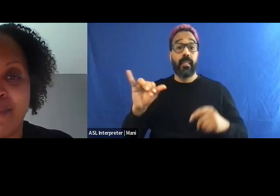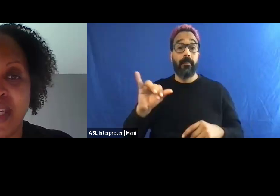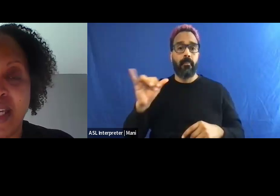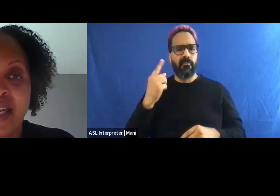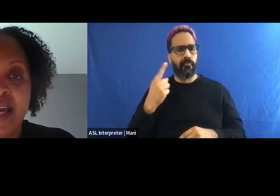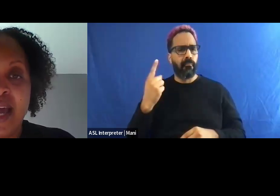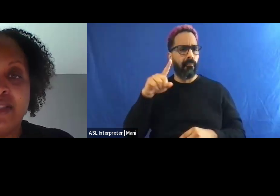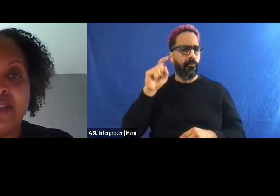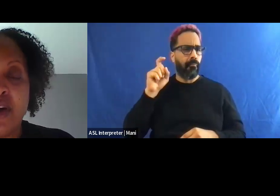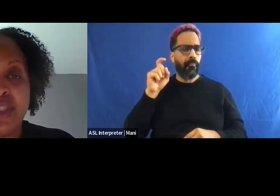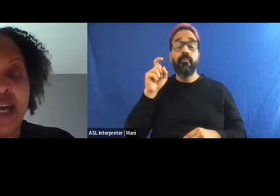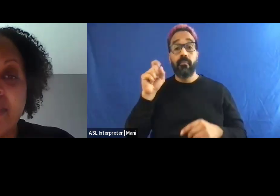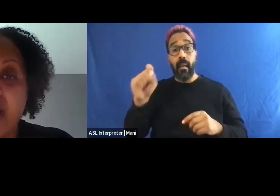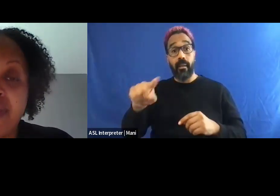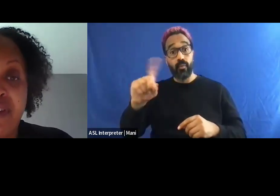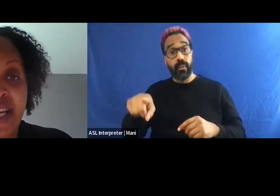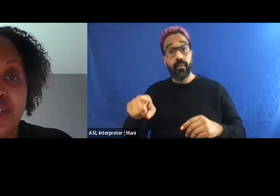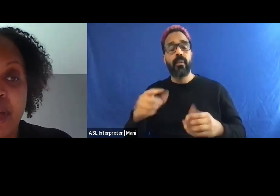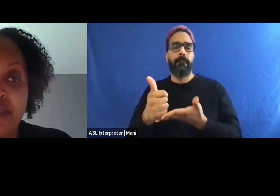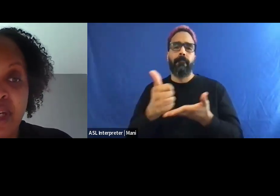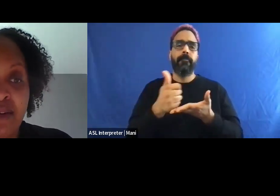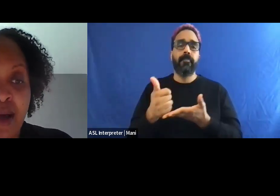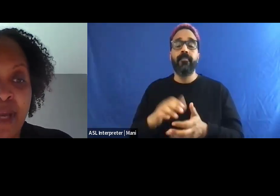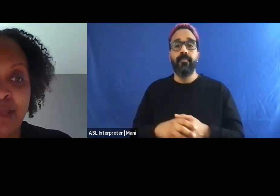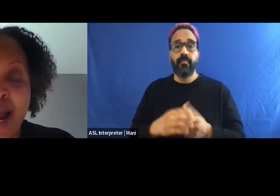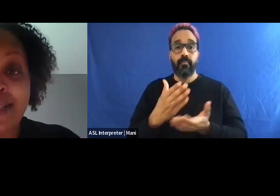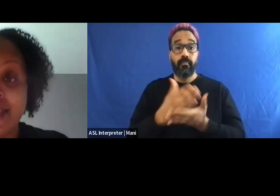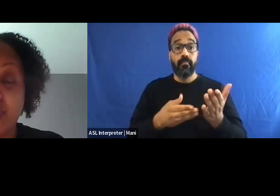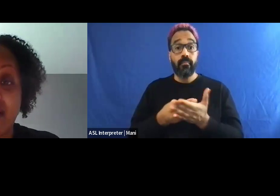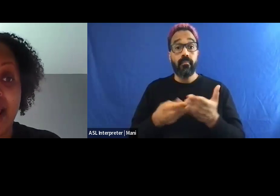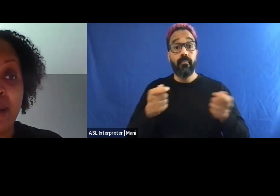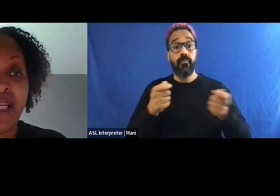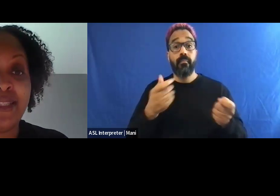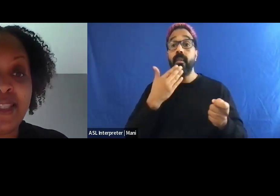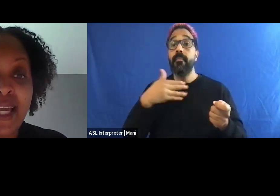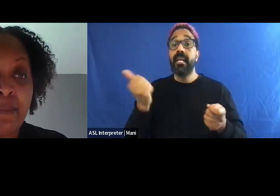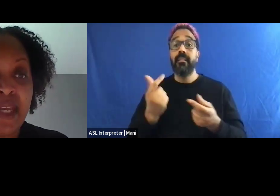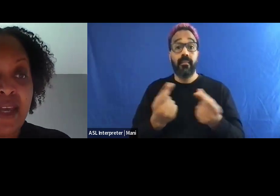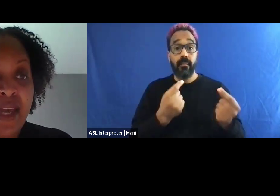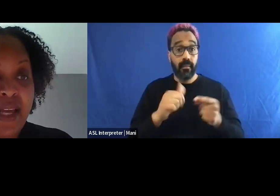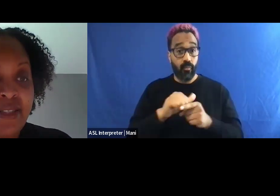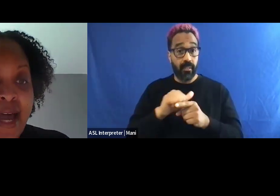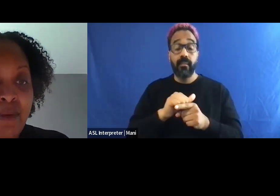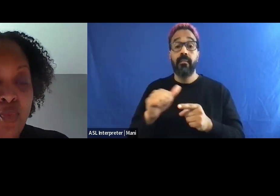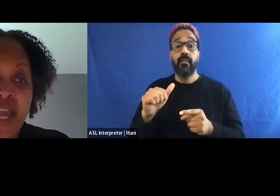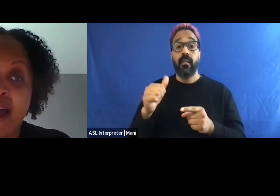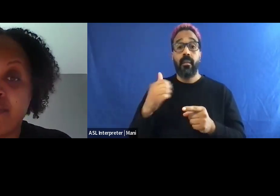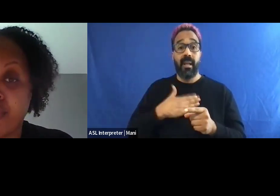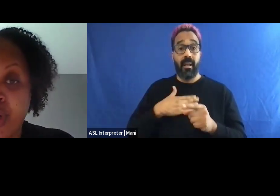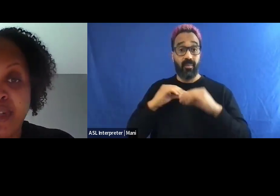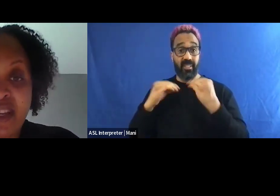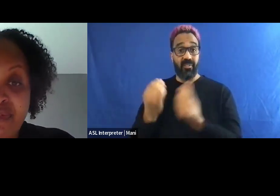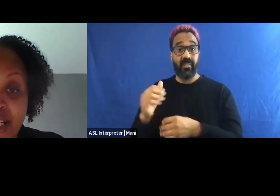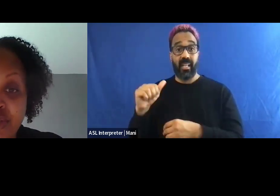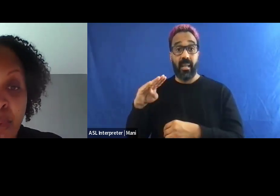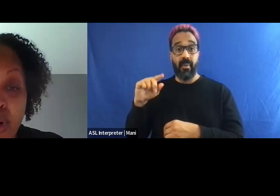have. And so some of the financial management best practices we have at ABLE SC is that